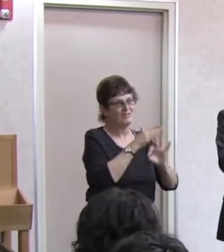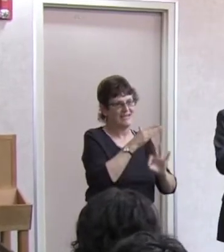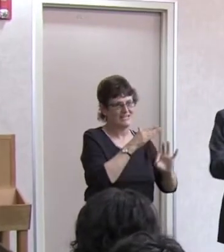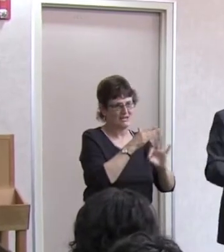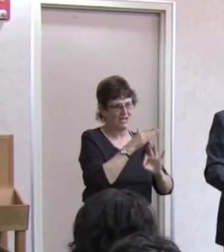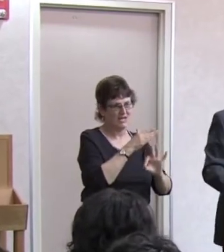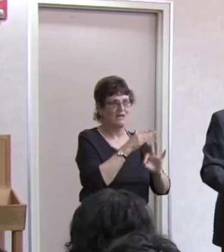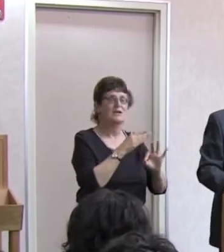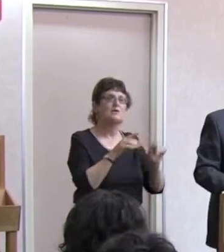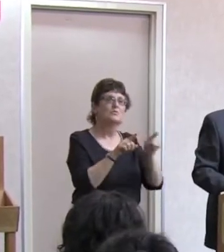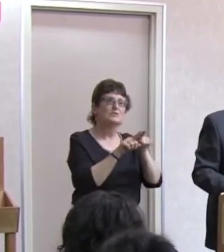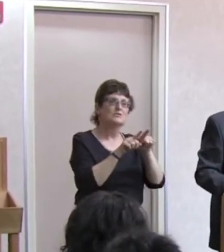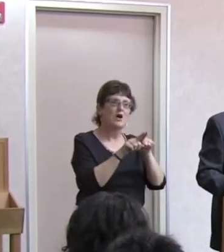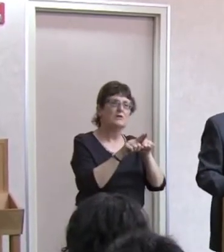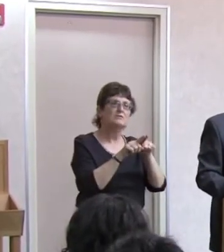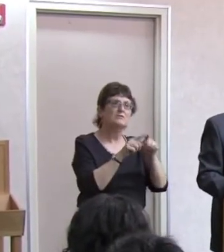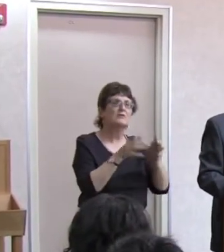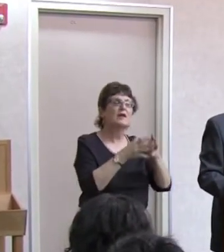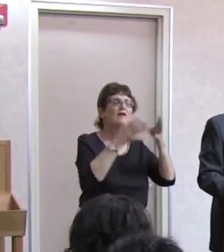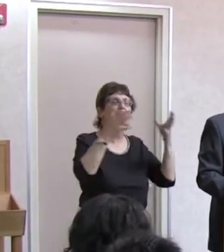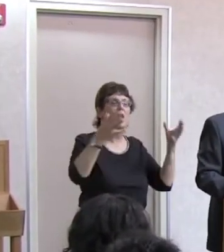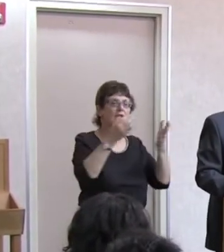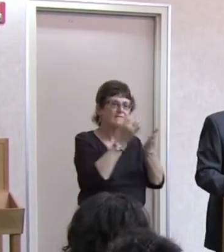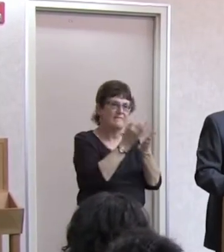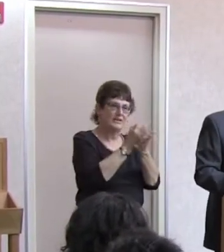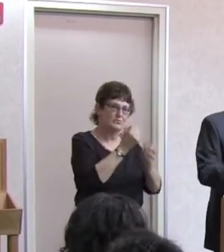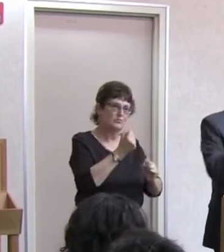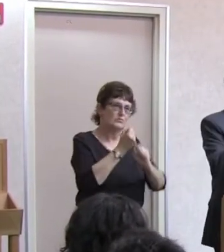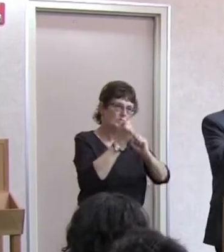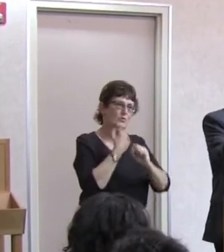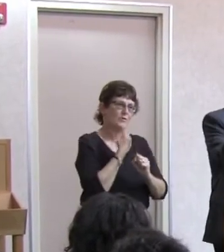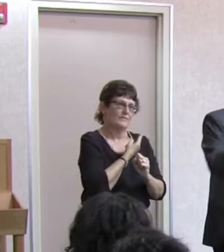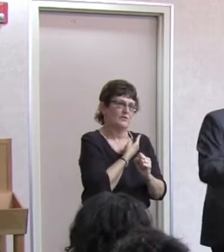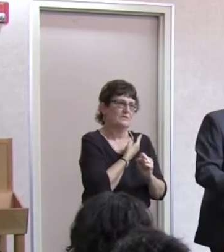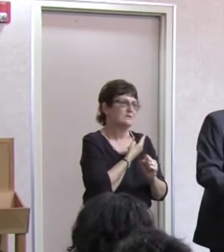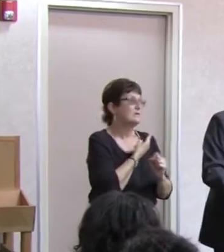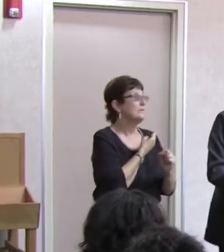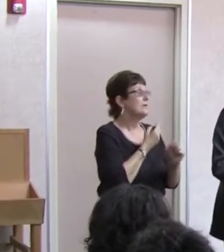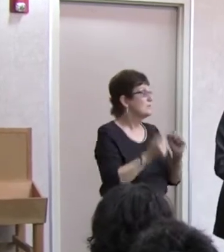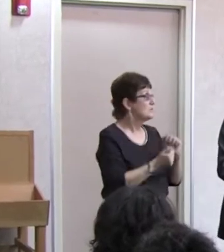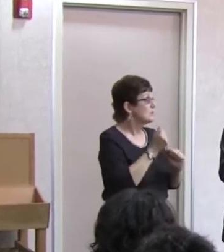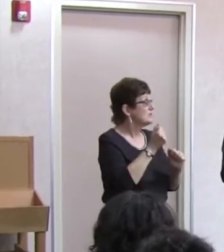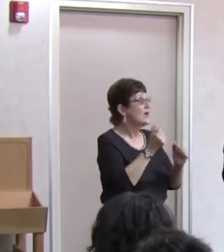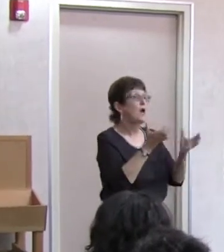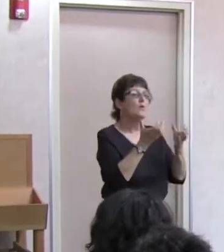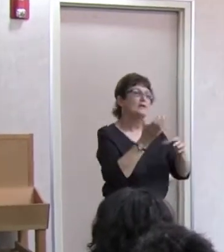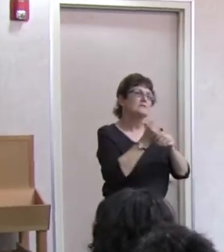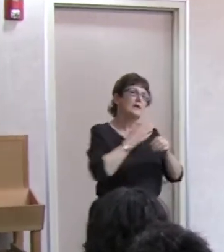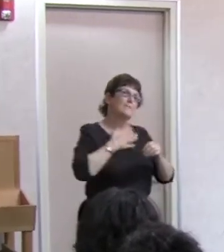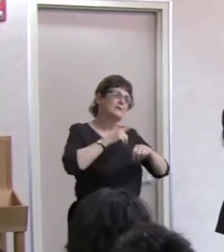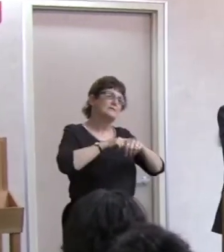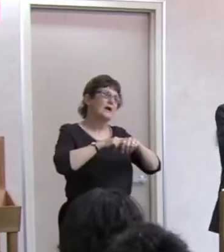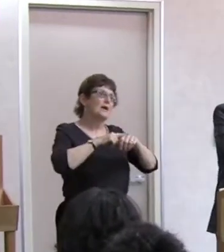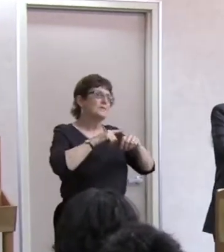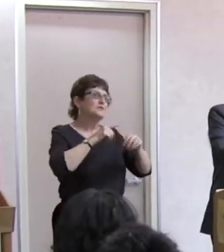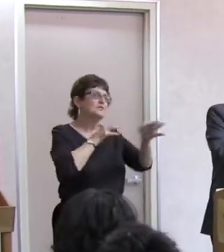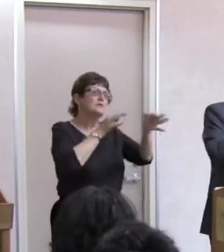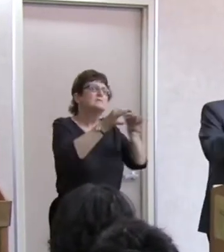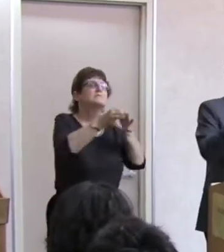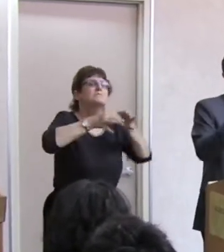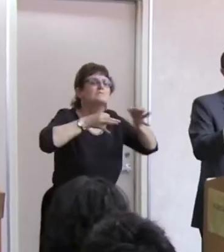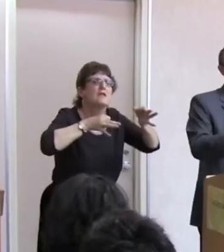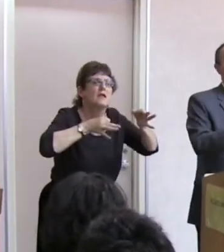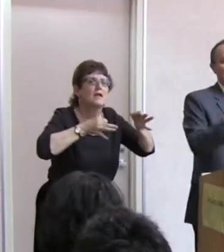which also helped provide some of the financial support for us tonight. But most of all, I want to actually take my time to say a little bit about the